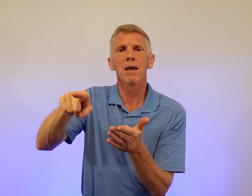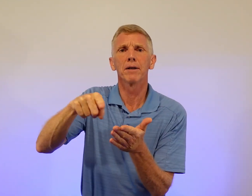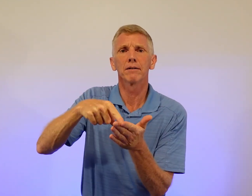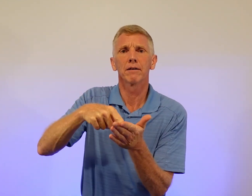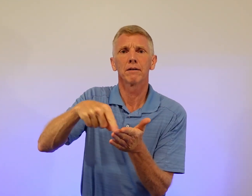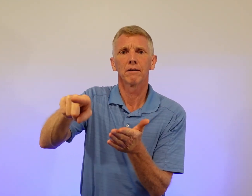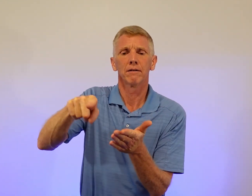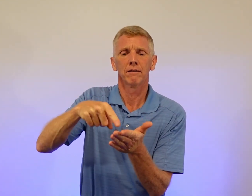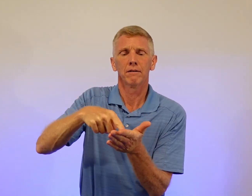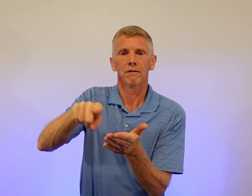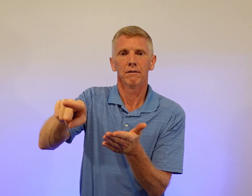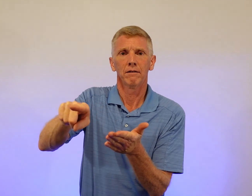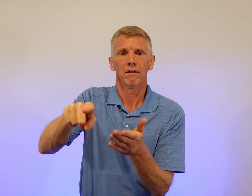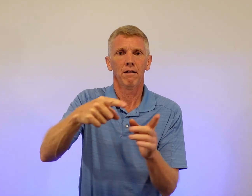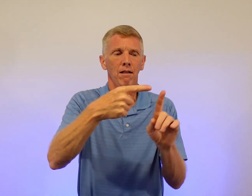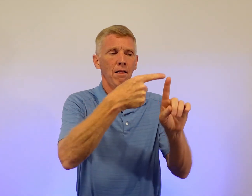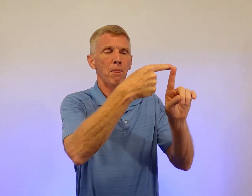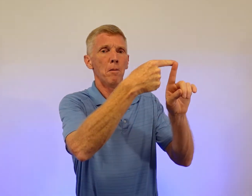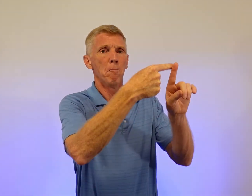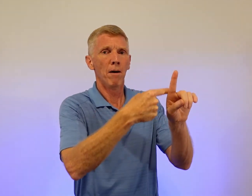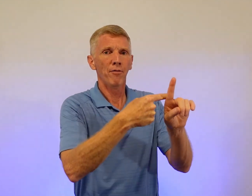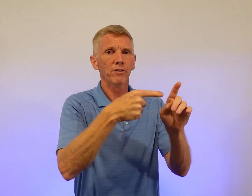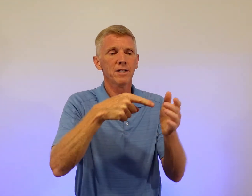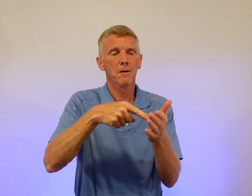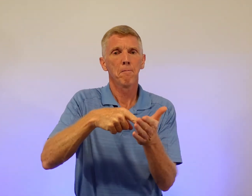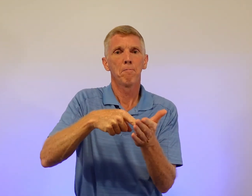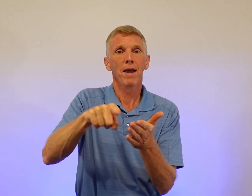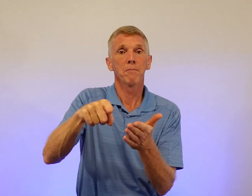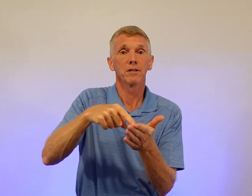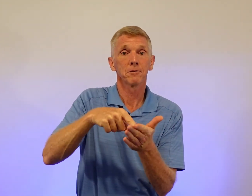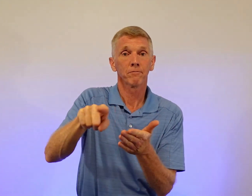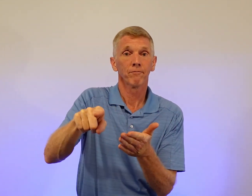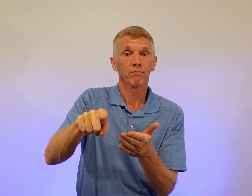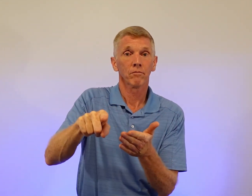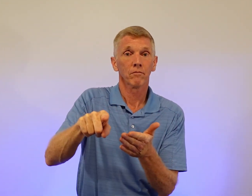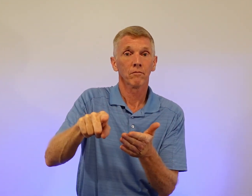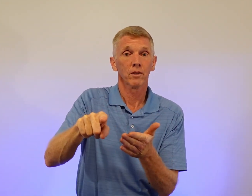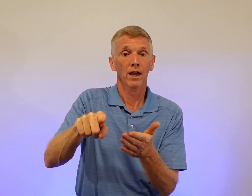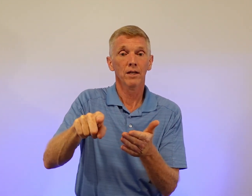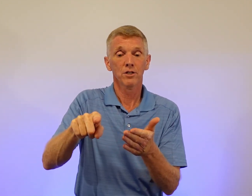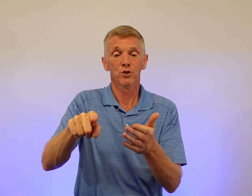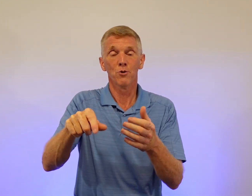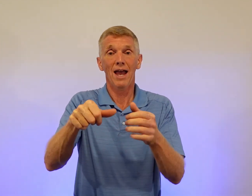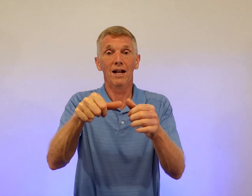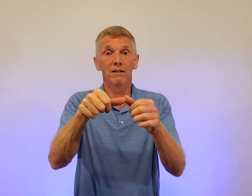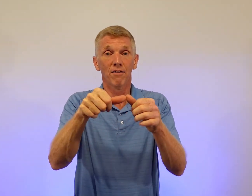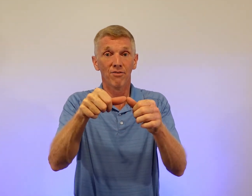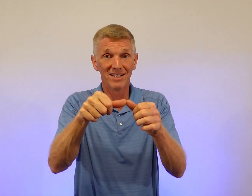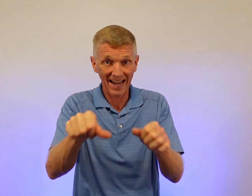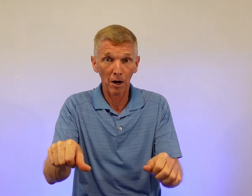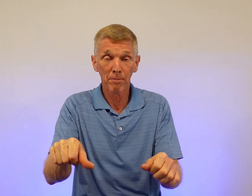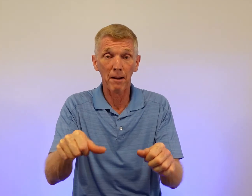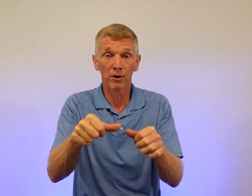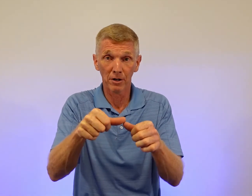payment? The monthly payment. Okay, so you had the down payment or